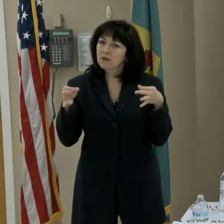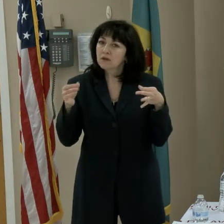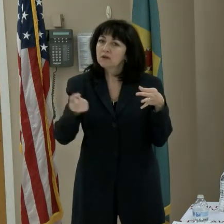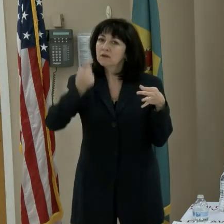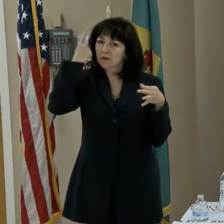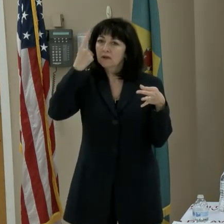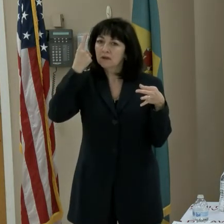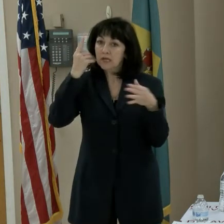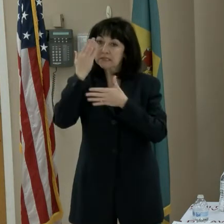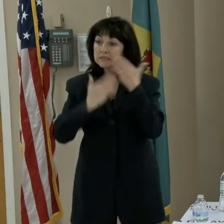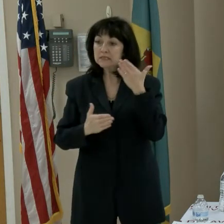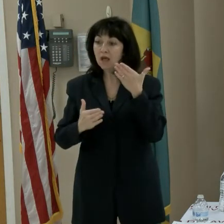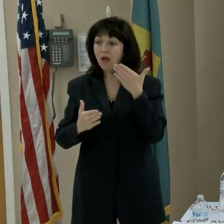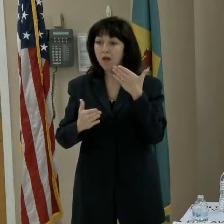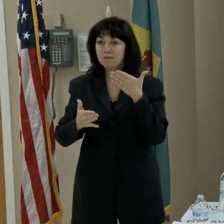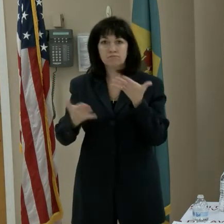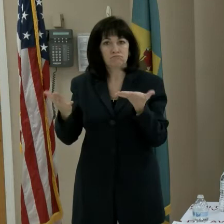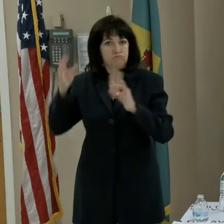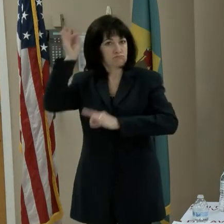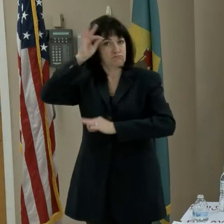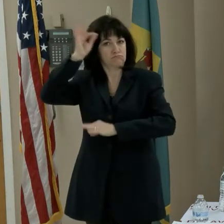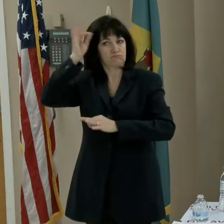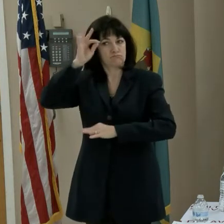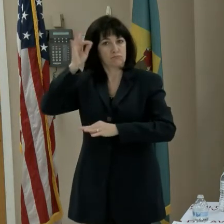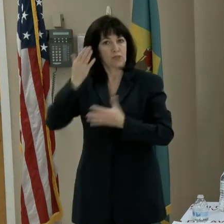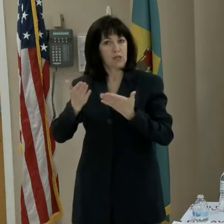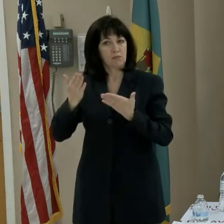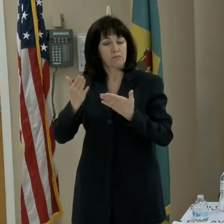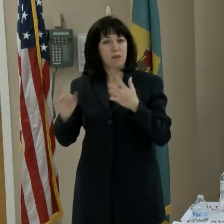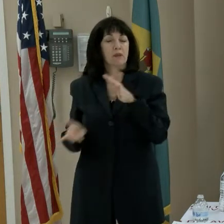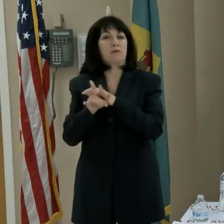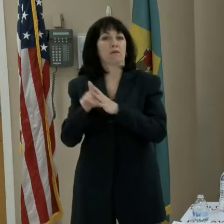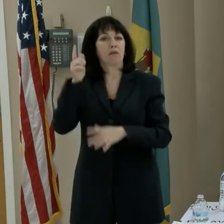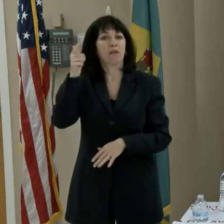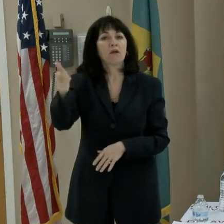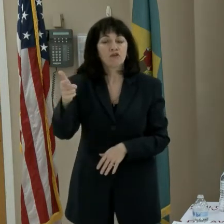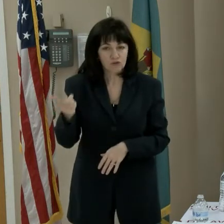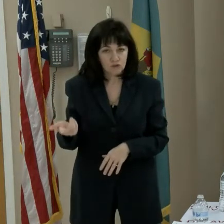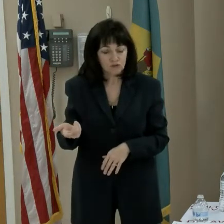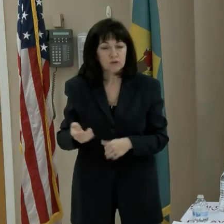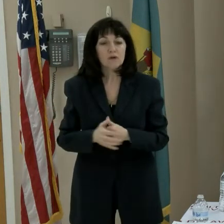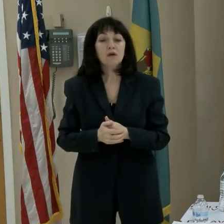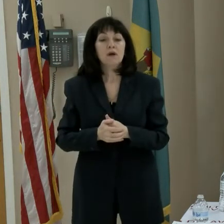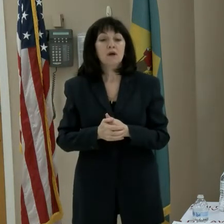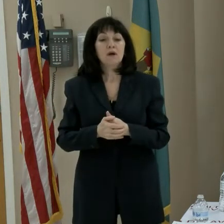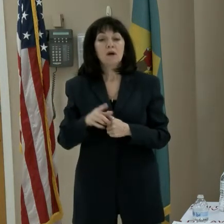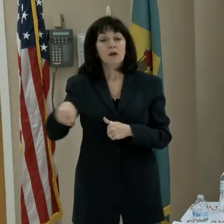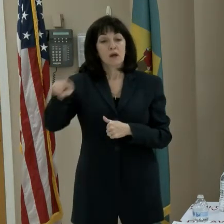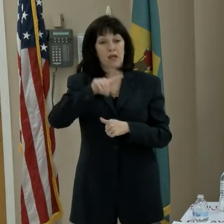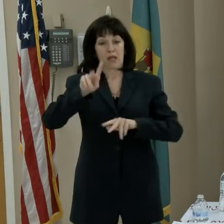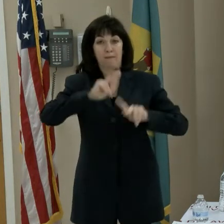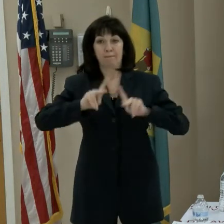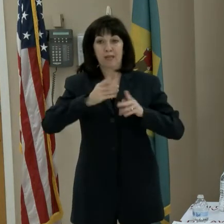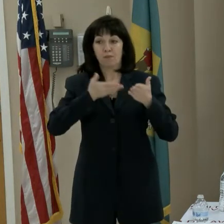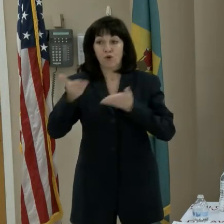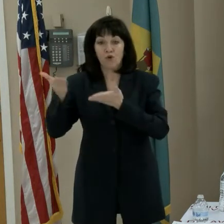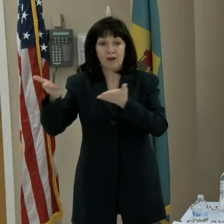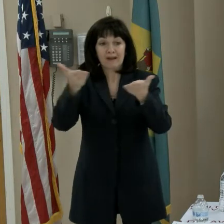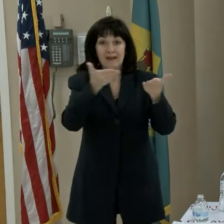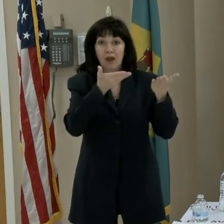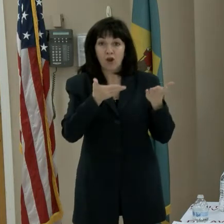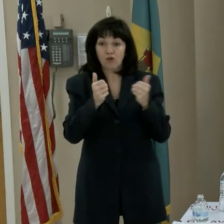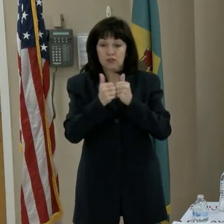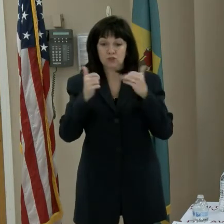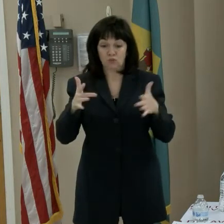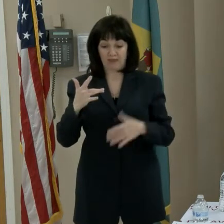that's unknown at this point. Now, whether there are carriers or people spreading the virus without